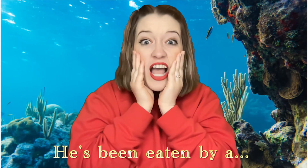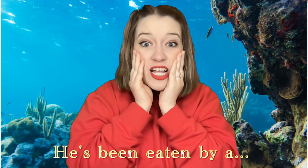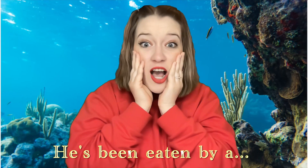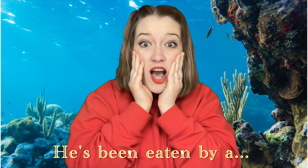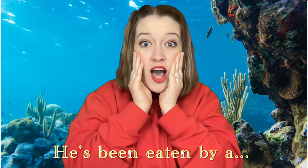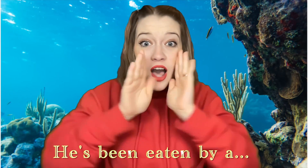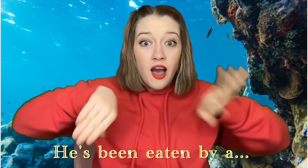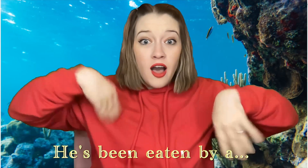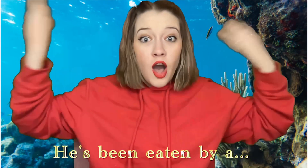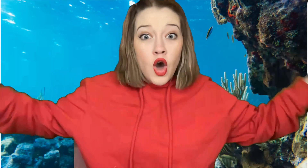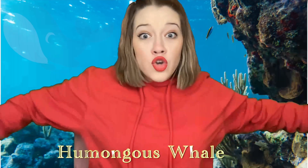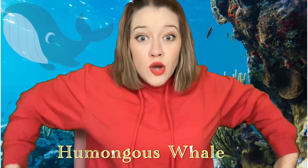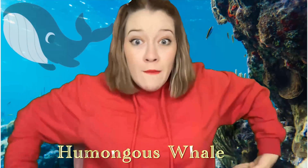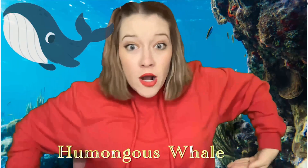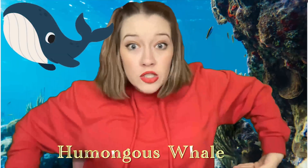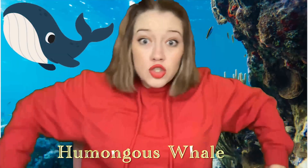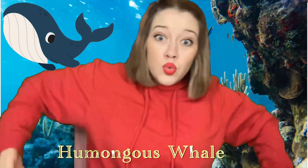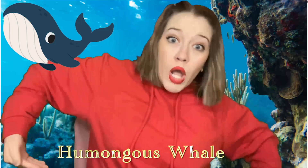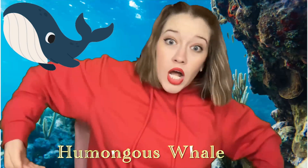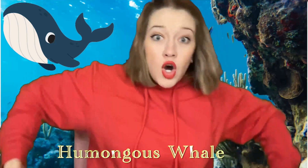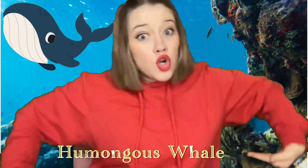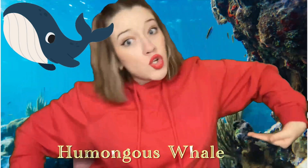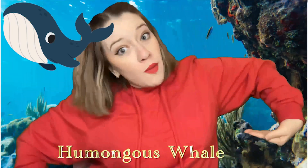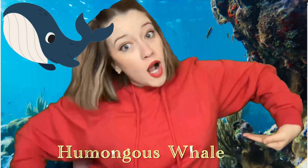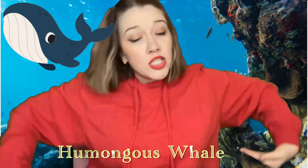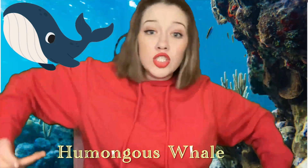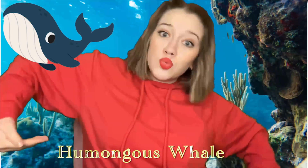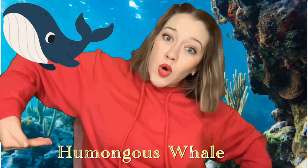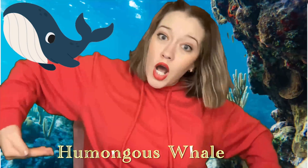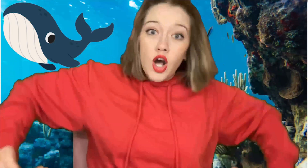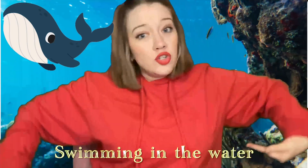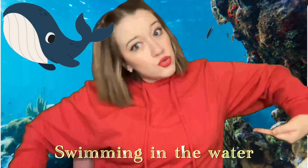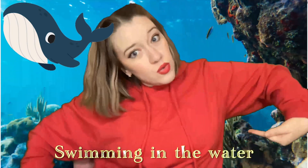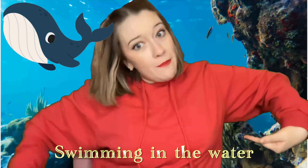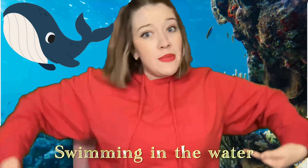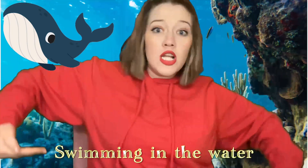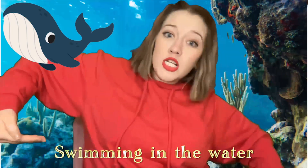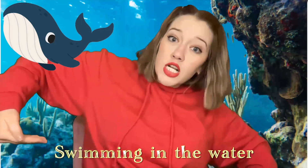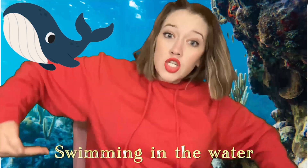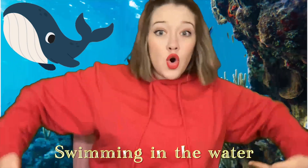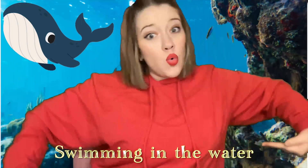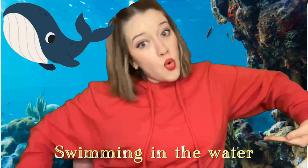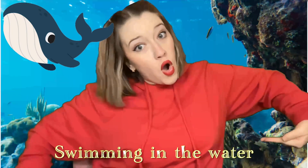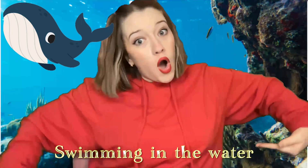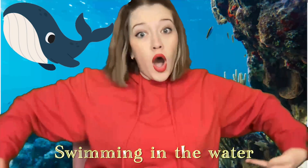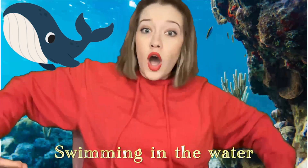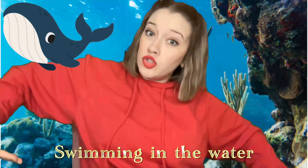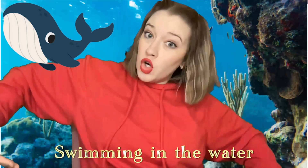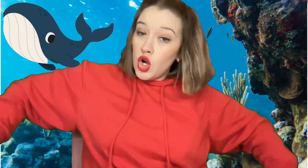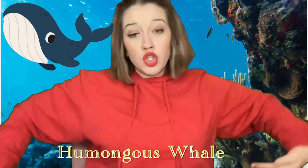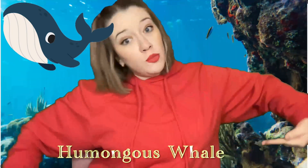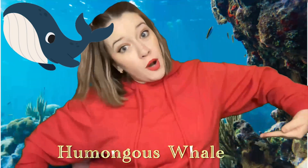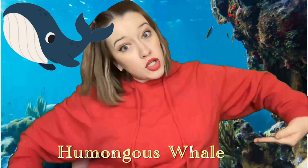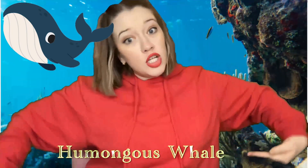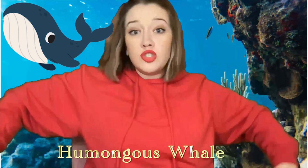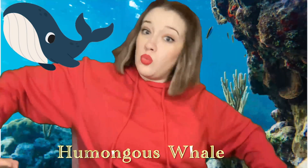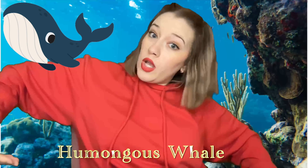a humongous whale, humongous whale, swimming in the water. Humongous whale,